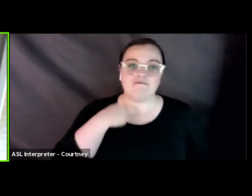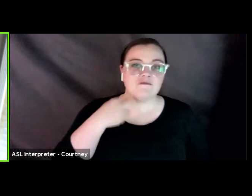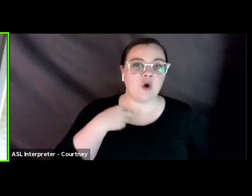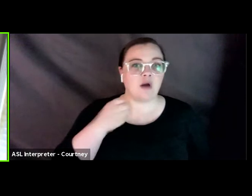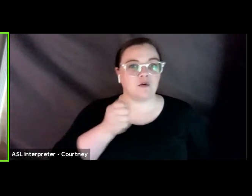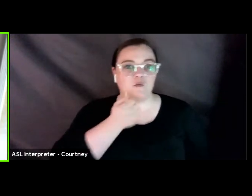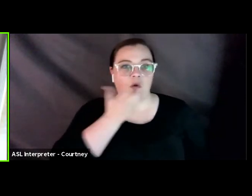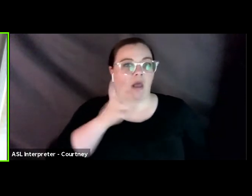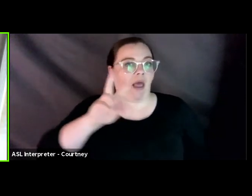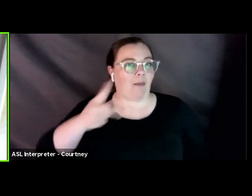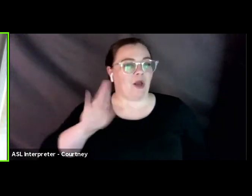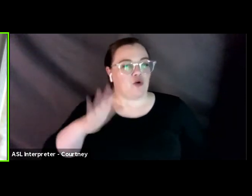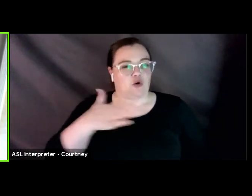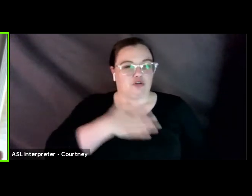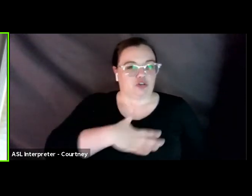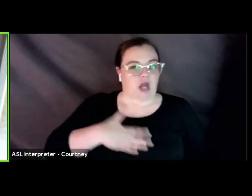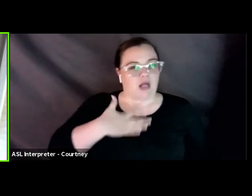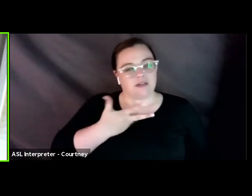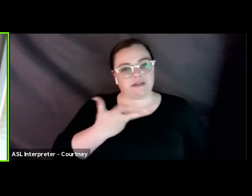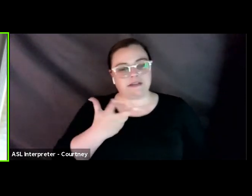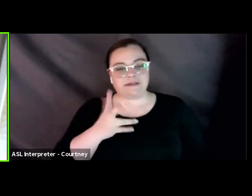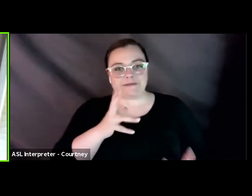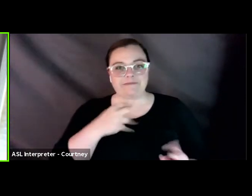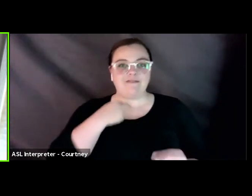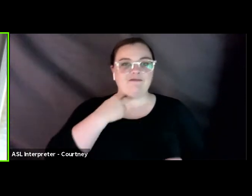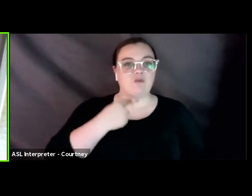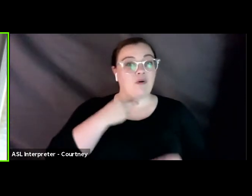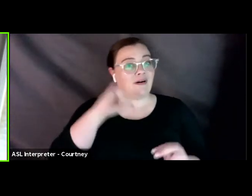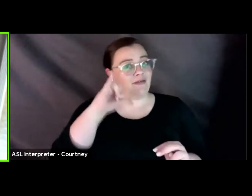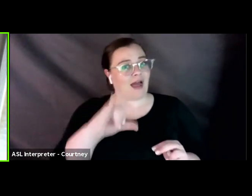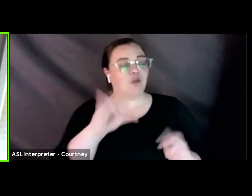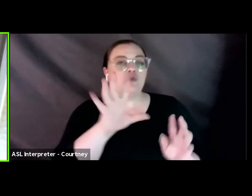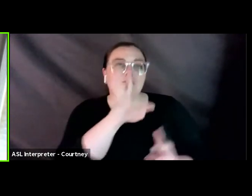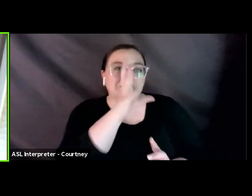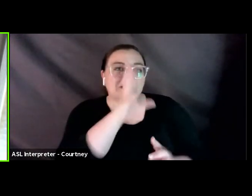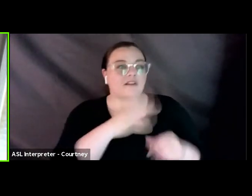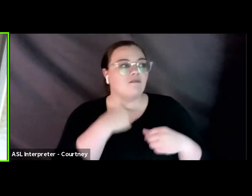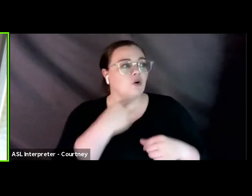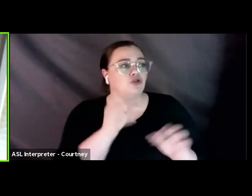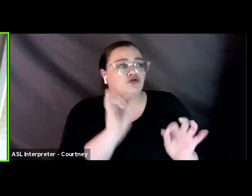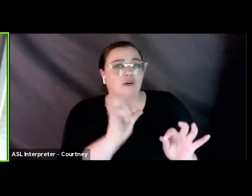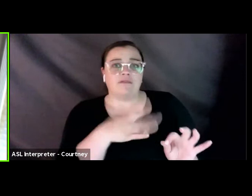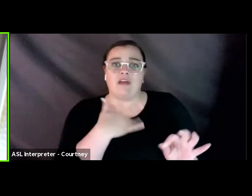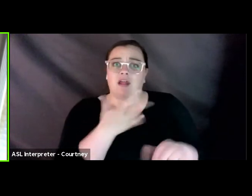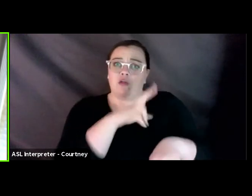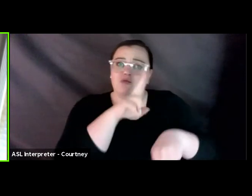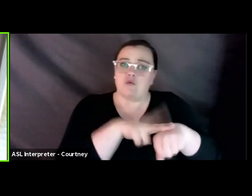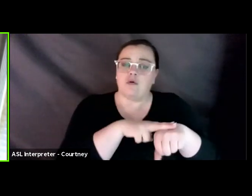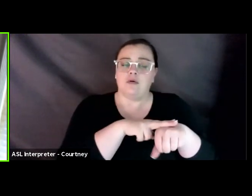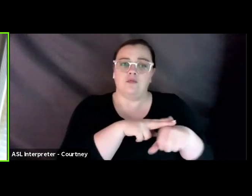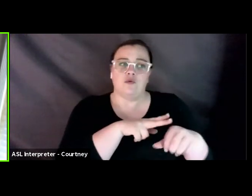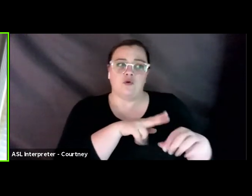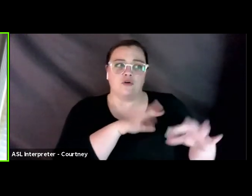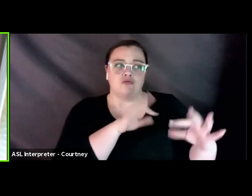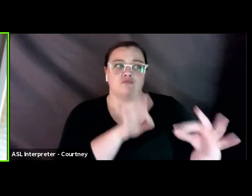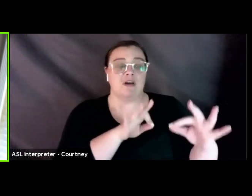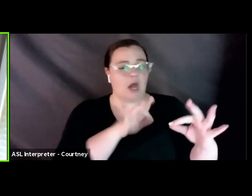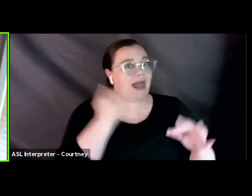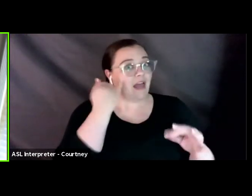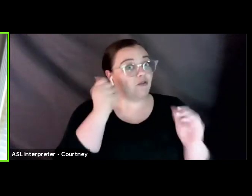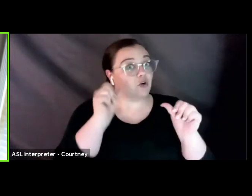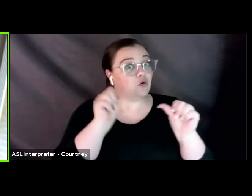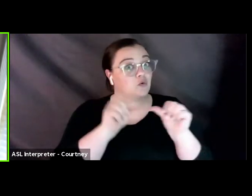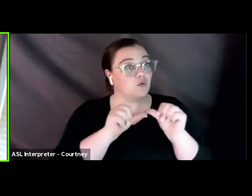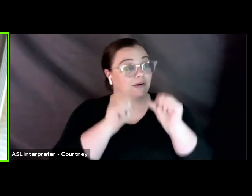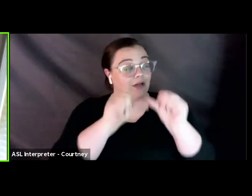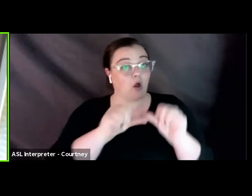okay? It should be feeling very easy. If you can continue down lower, great. I probably wouldn't continue up higher yet